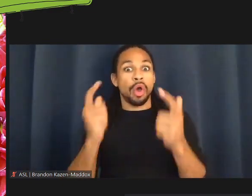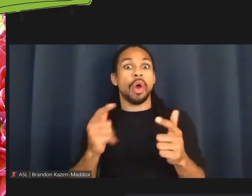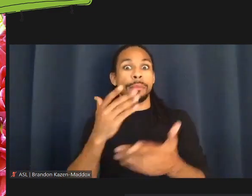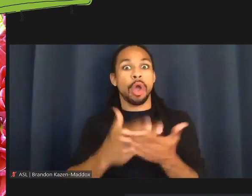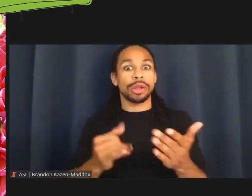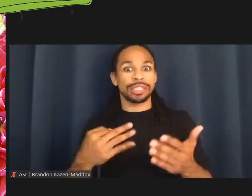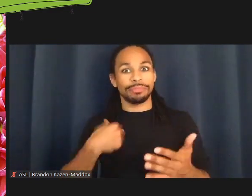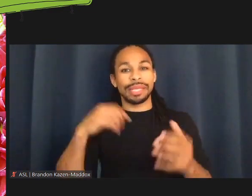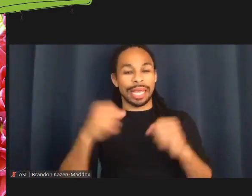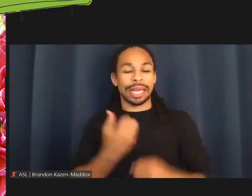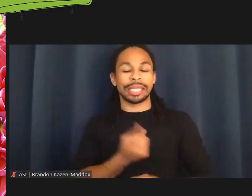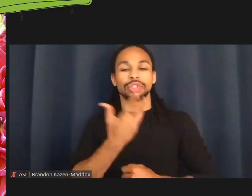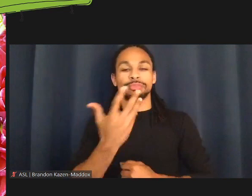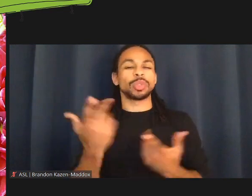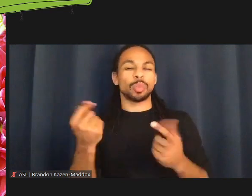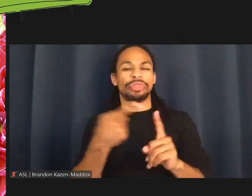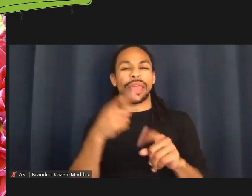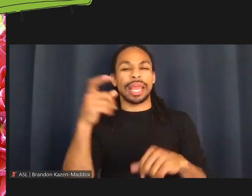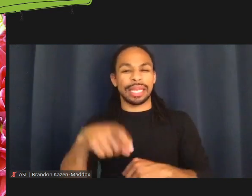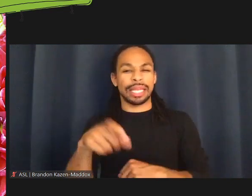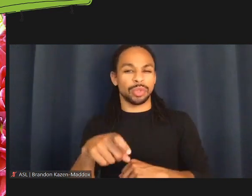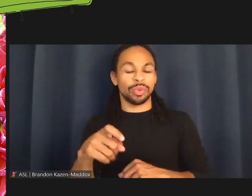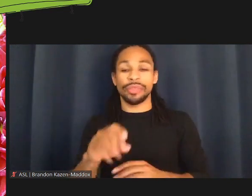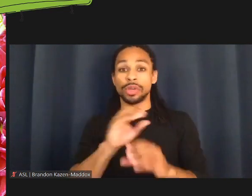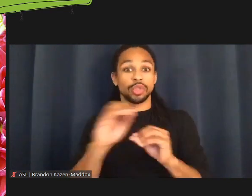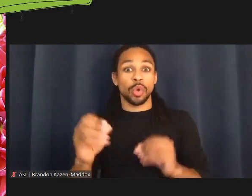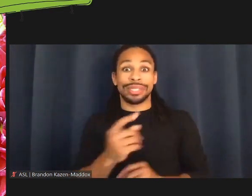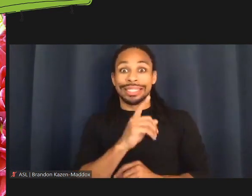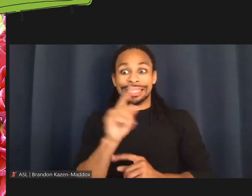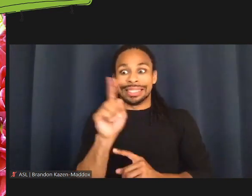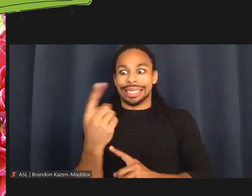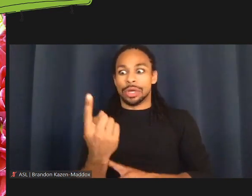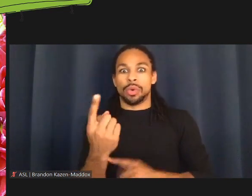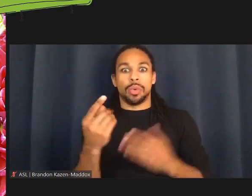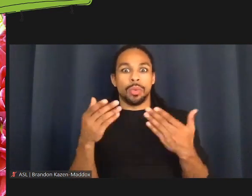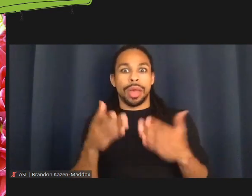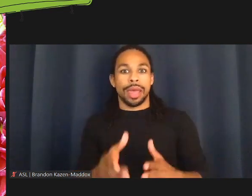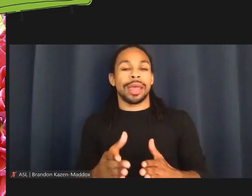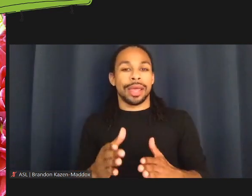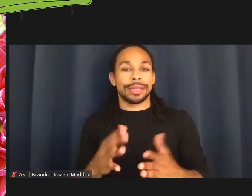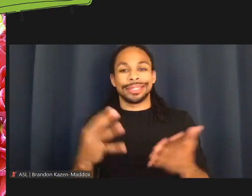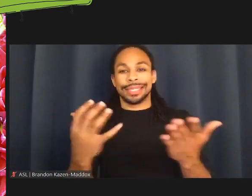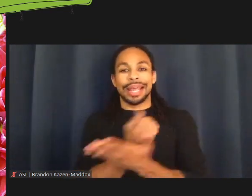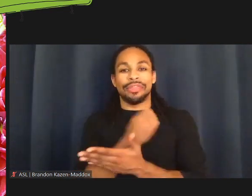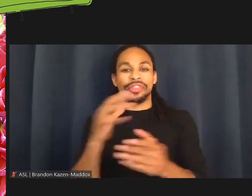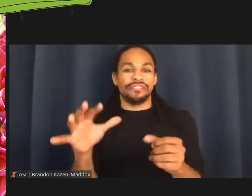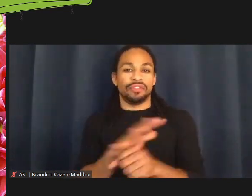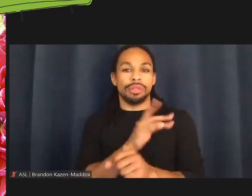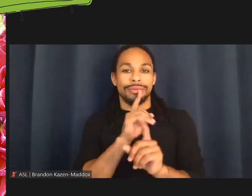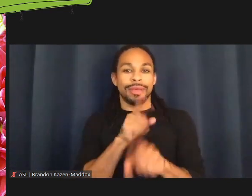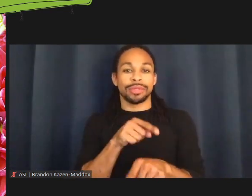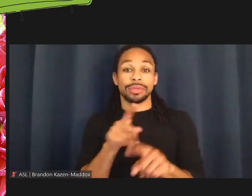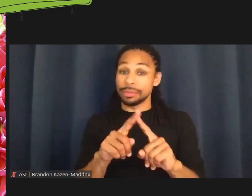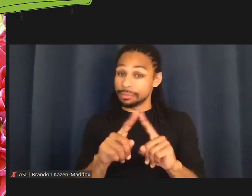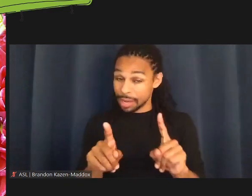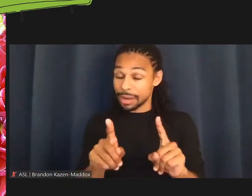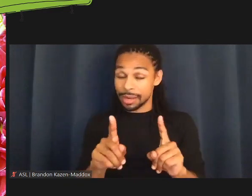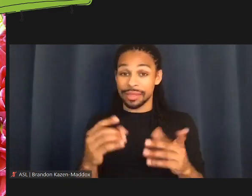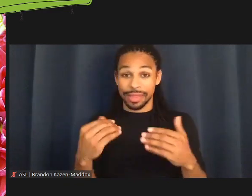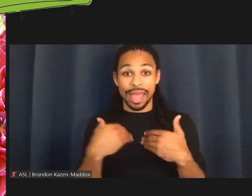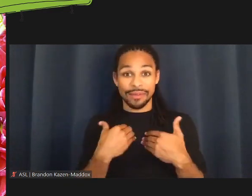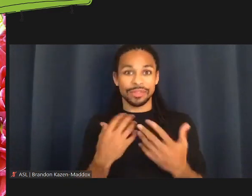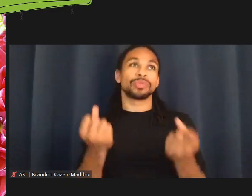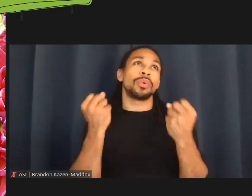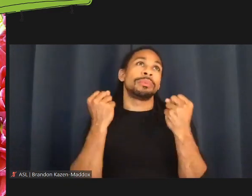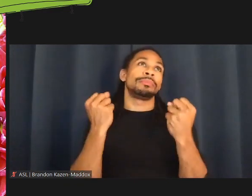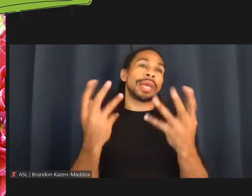to. There is no single way to get the whole answer, but there is a battery of tests one